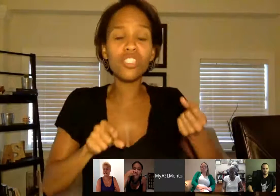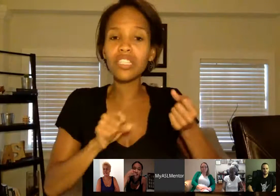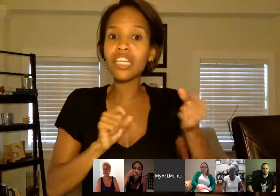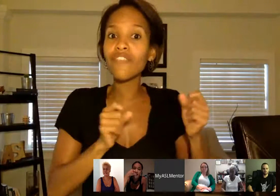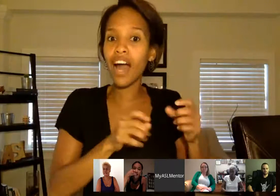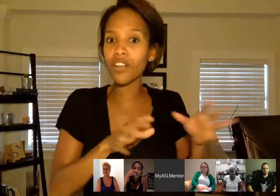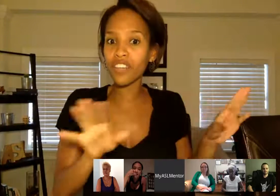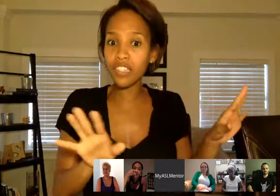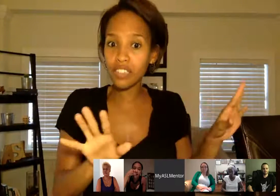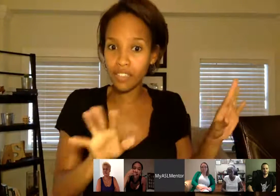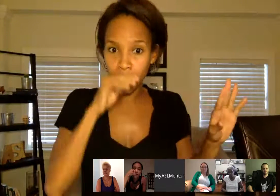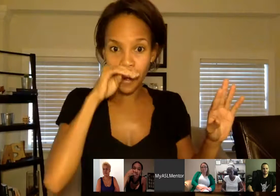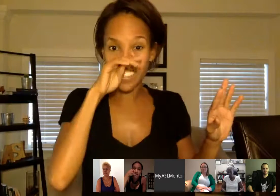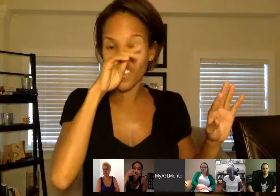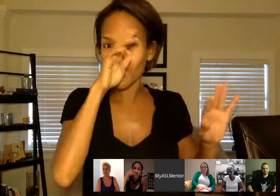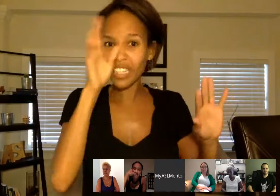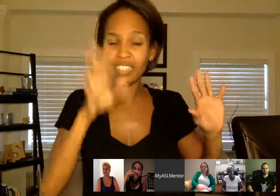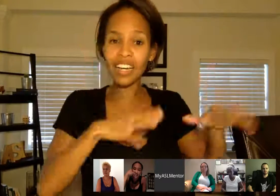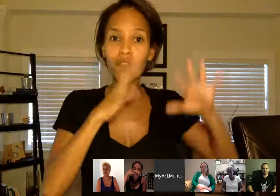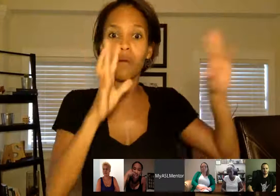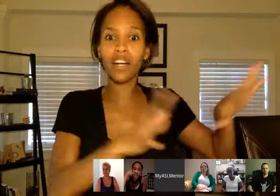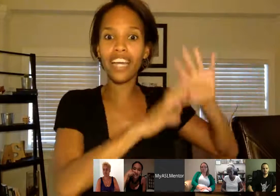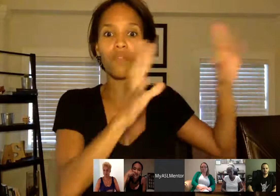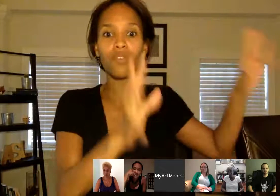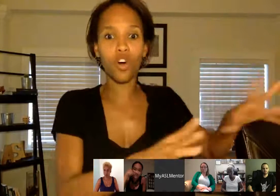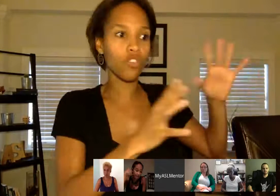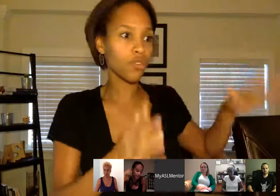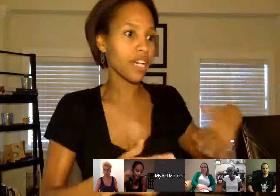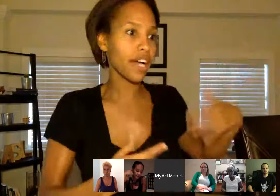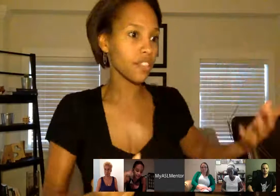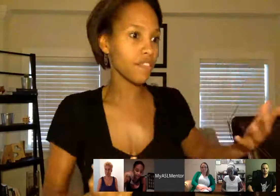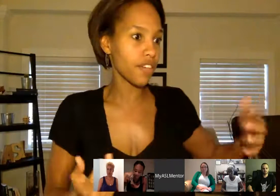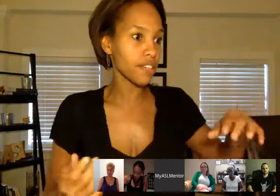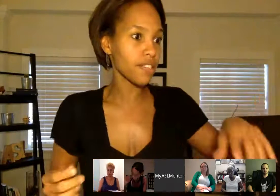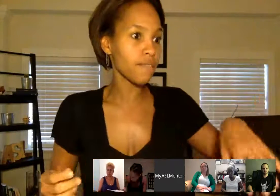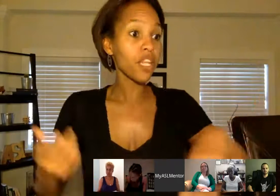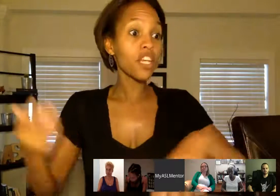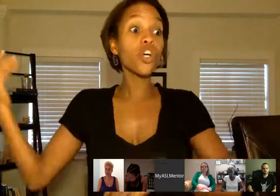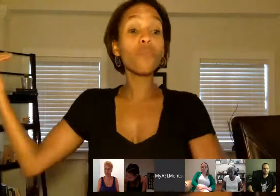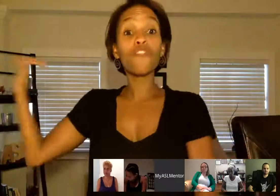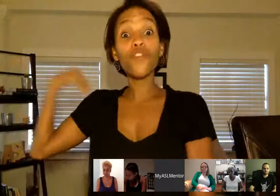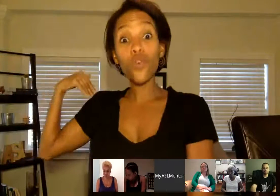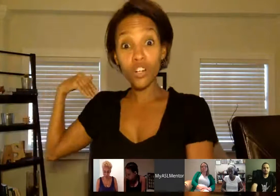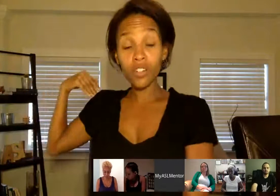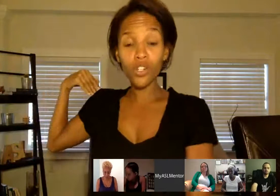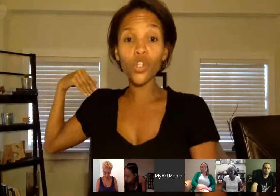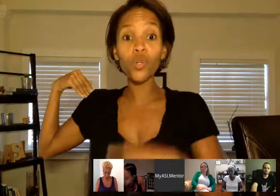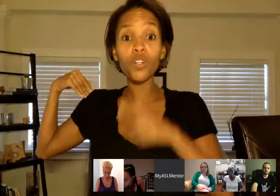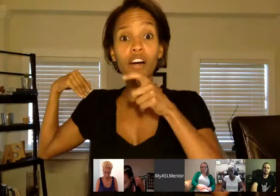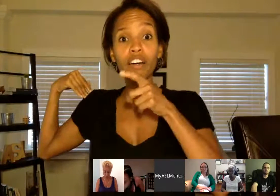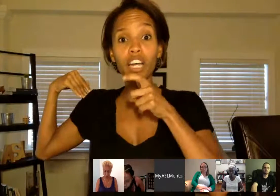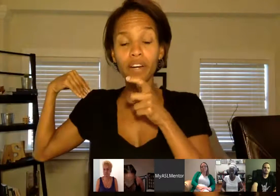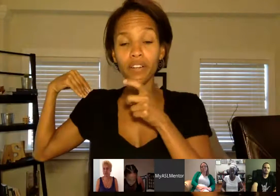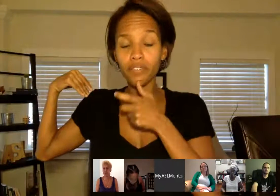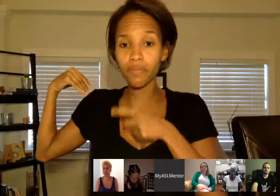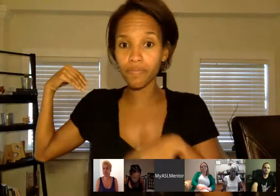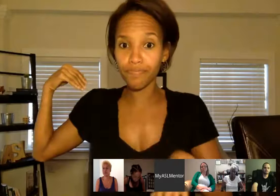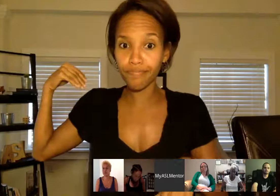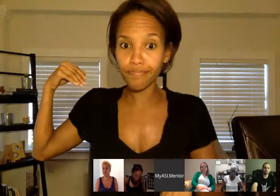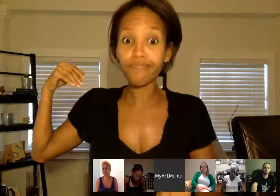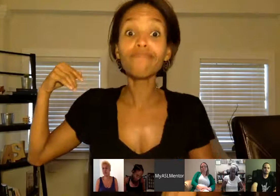things you can just leave out of it. Let's not get bogged down with all those kinds of things. So before, who are we talking